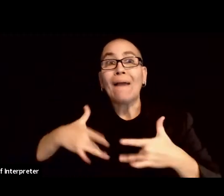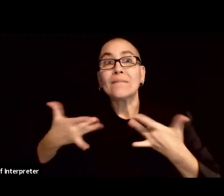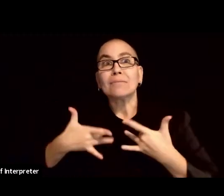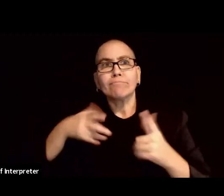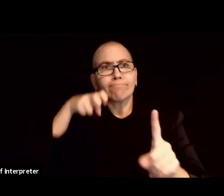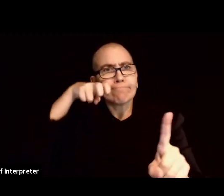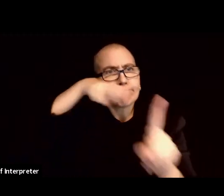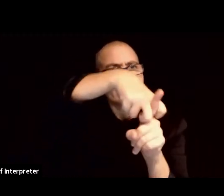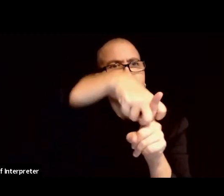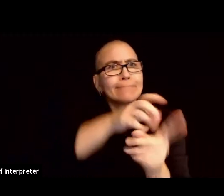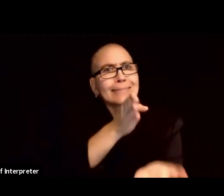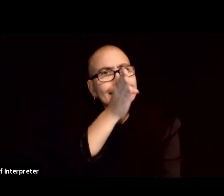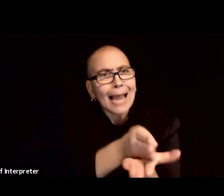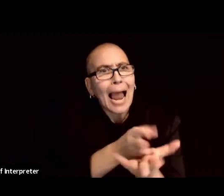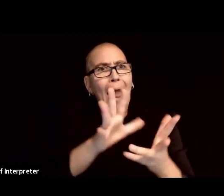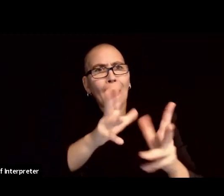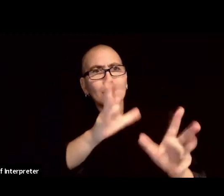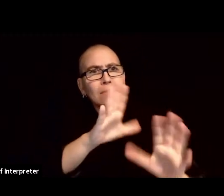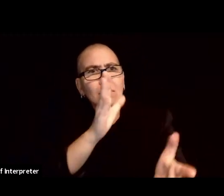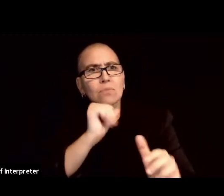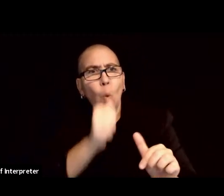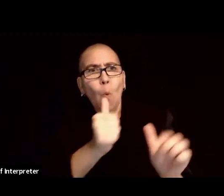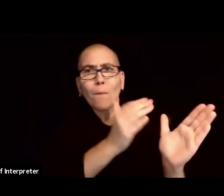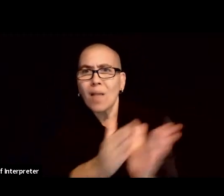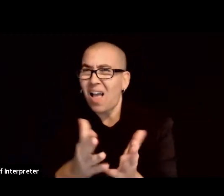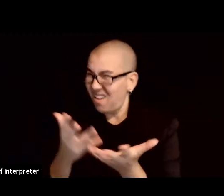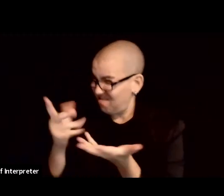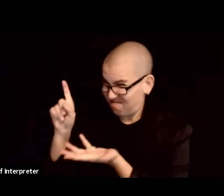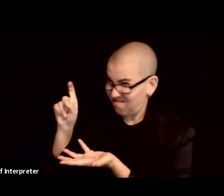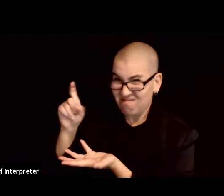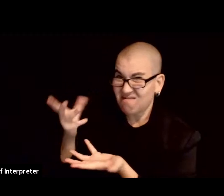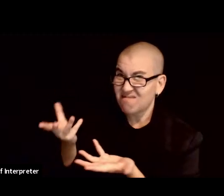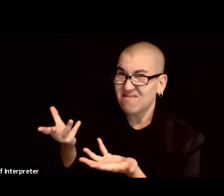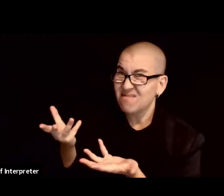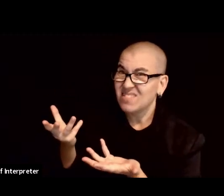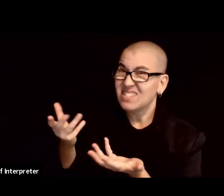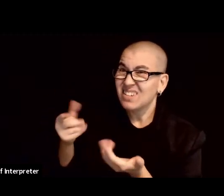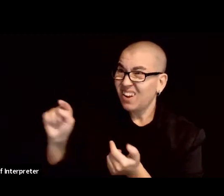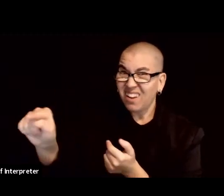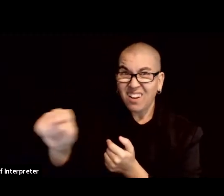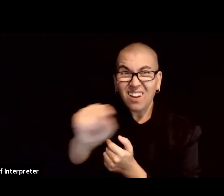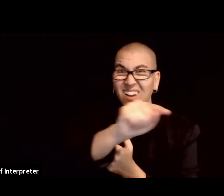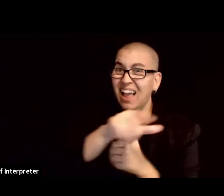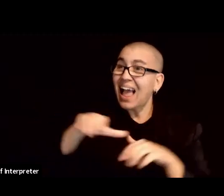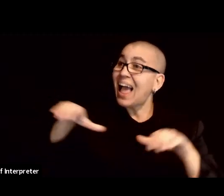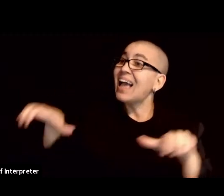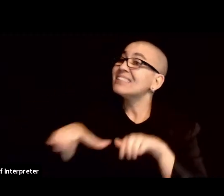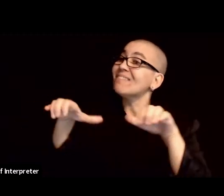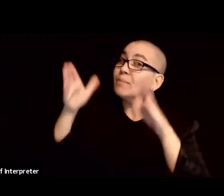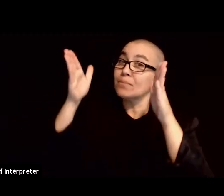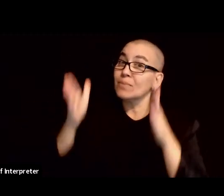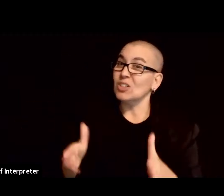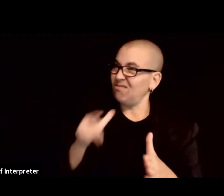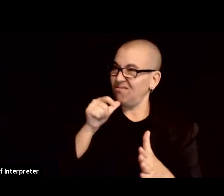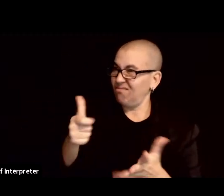these activities, are sort of falling within the state guidelines, and yet people are still getting the virus.